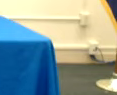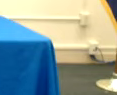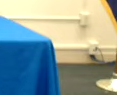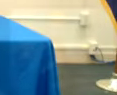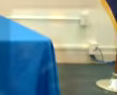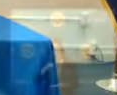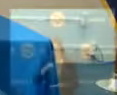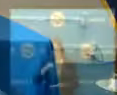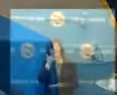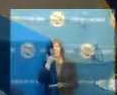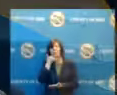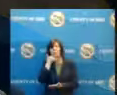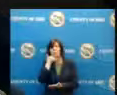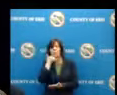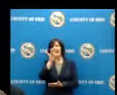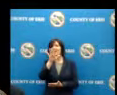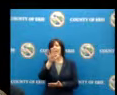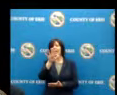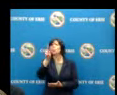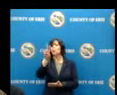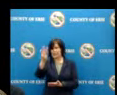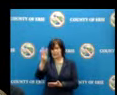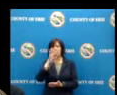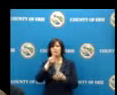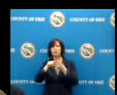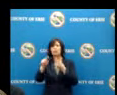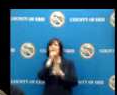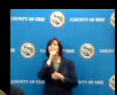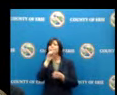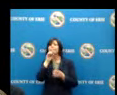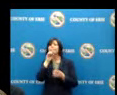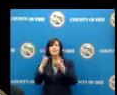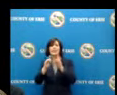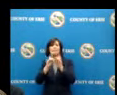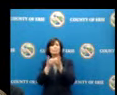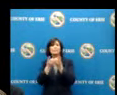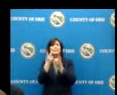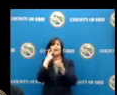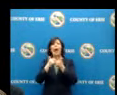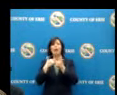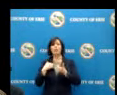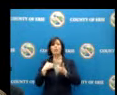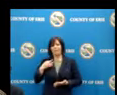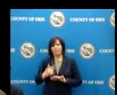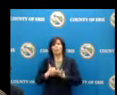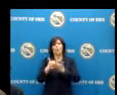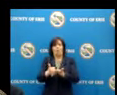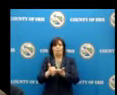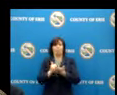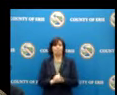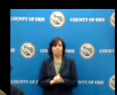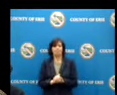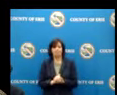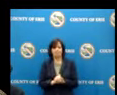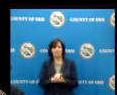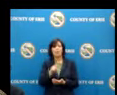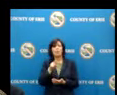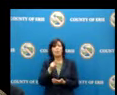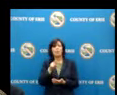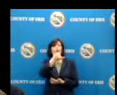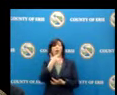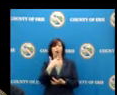call 858-8526 to talk to our Senior Services Department to find more about how you can volunteer for other organizations, but you can call